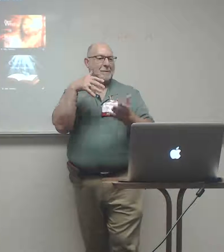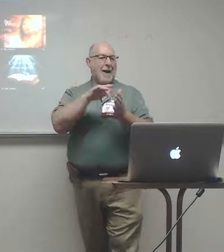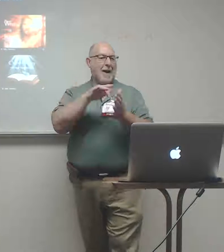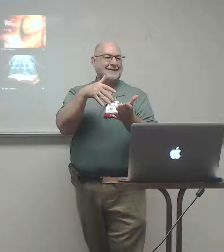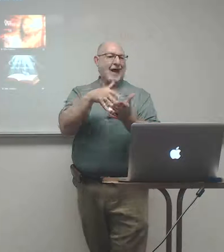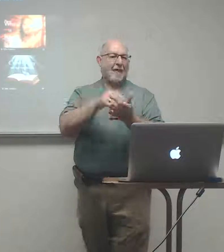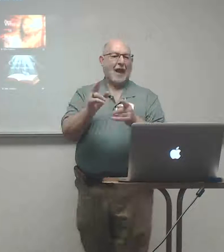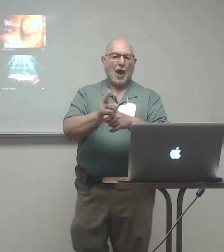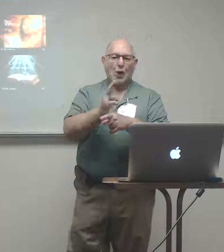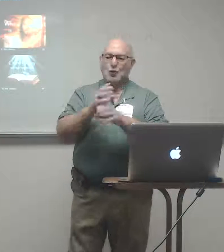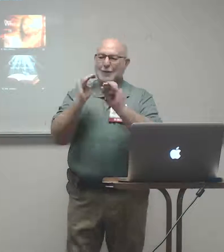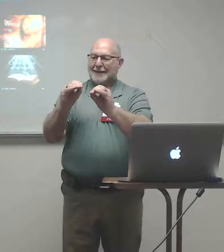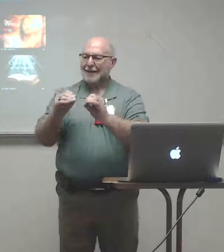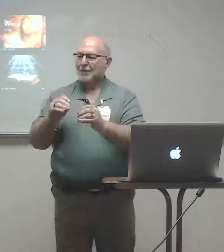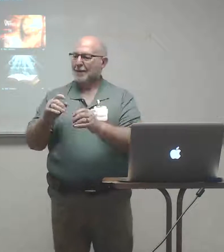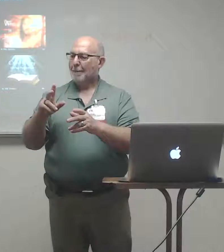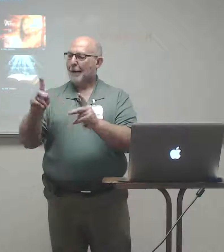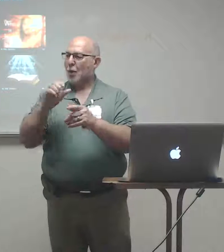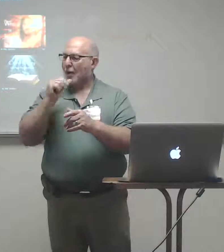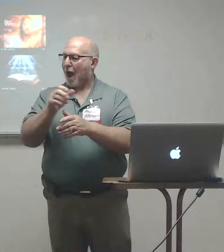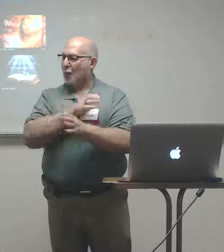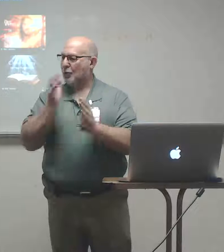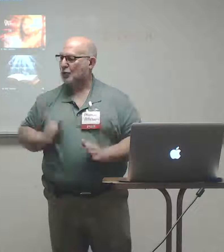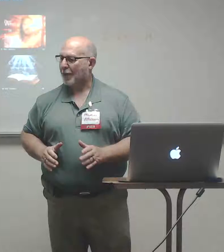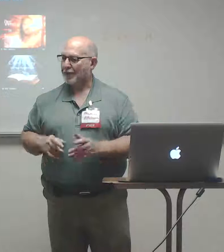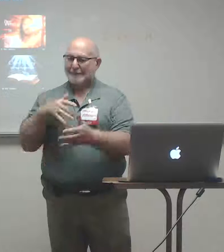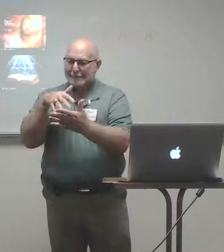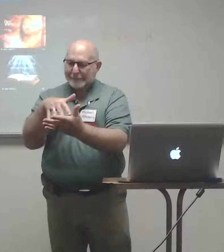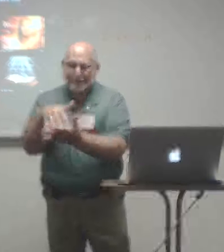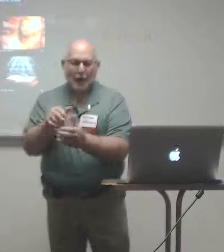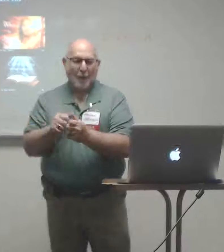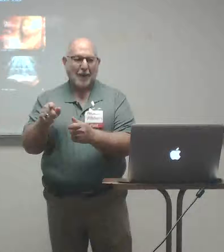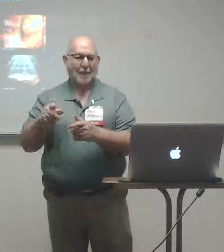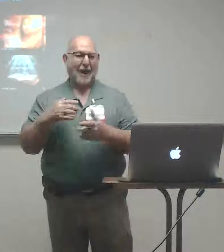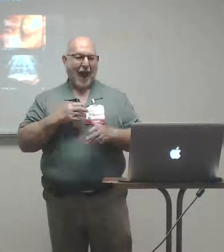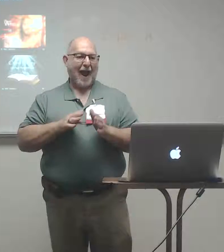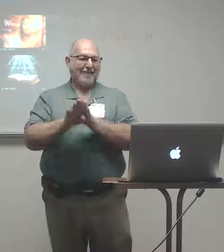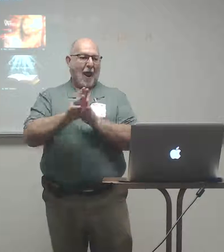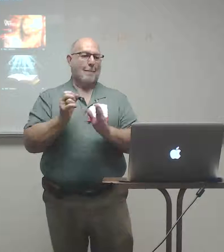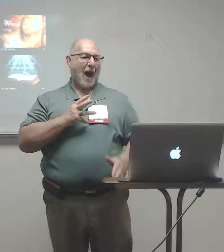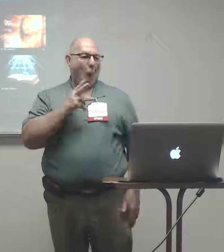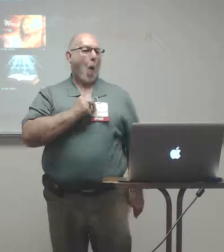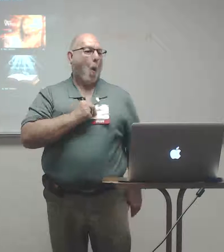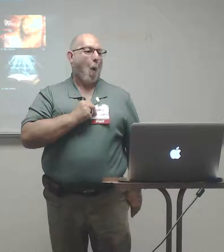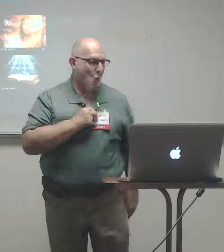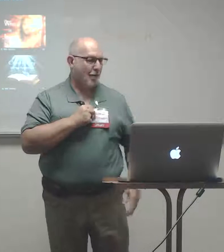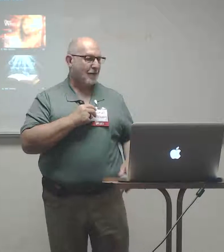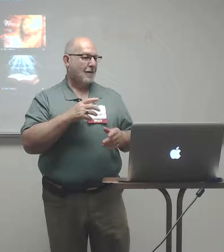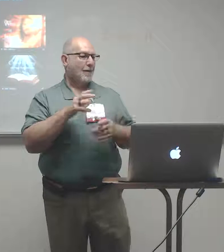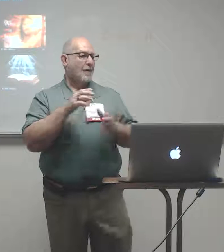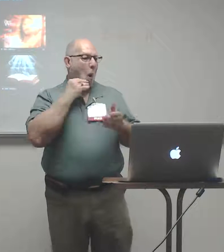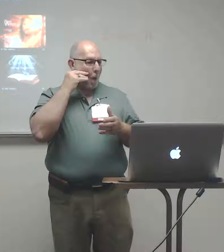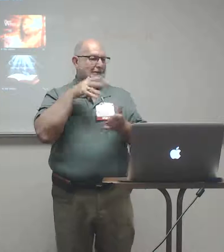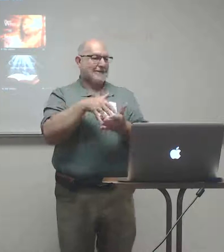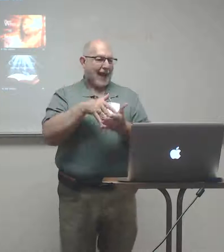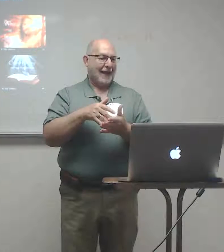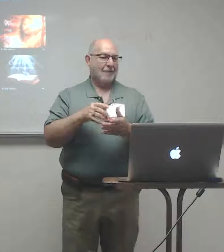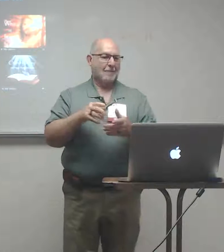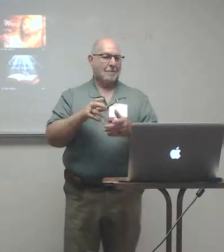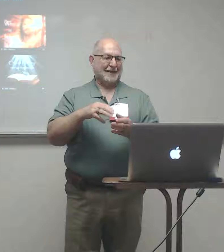These are my home Bible studies, the ones that I use to teach people who aren't Christians yet, and how to live. I developed